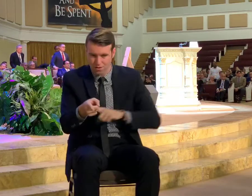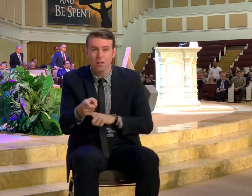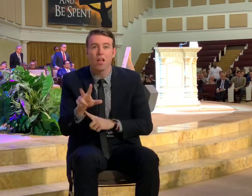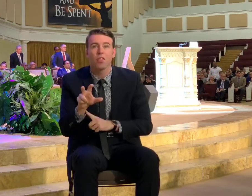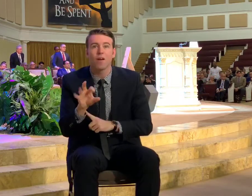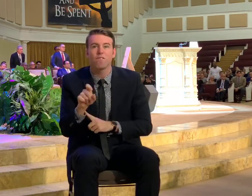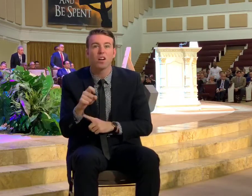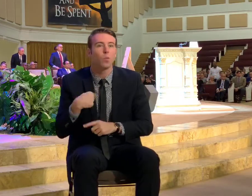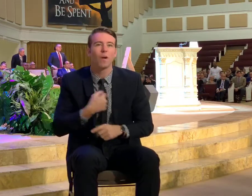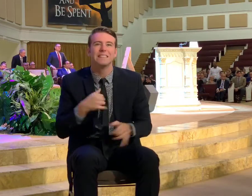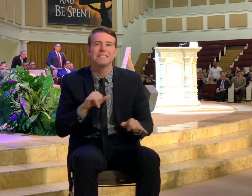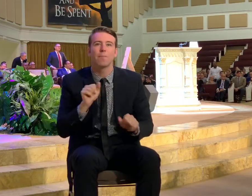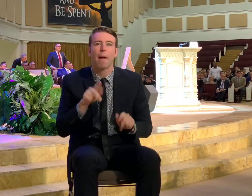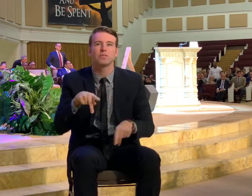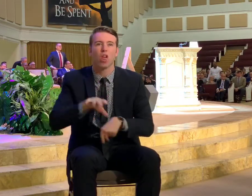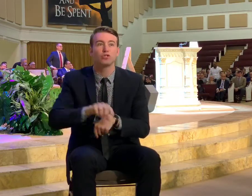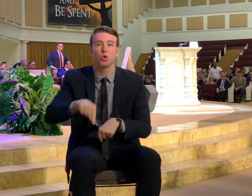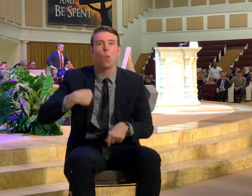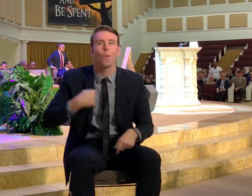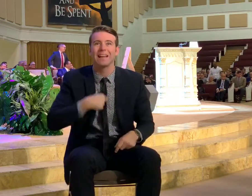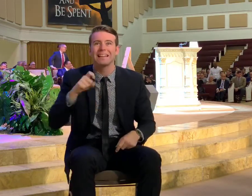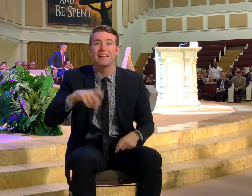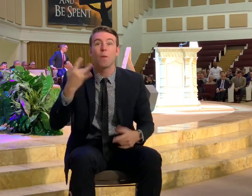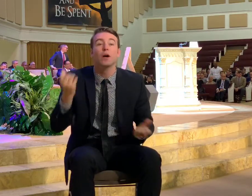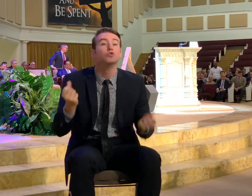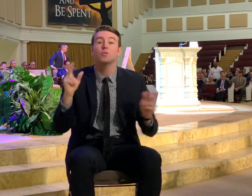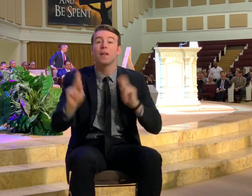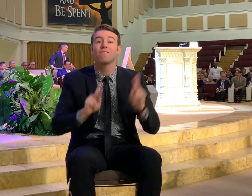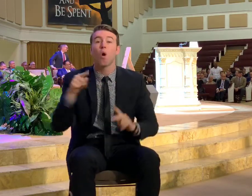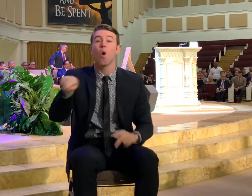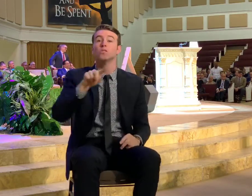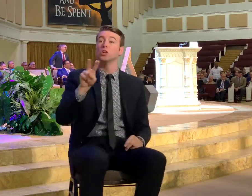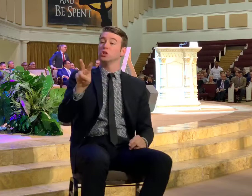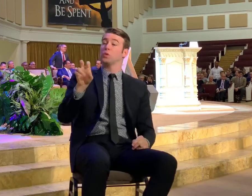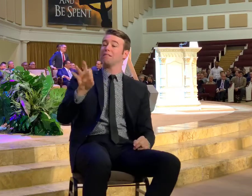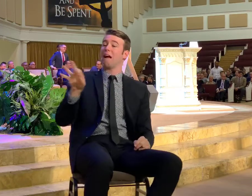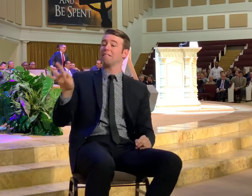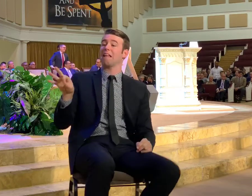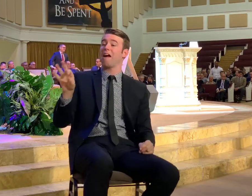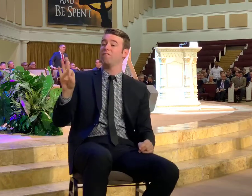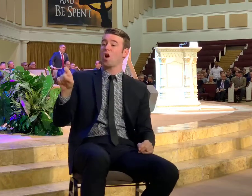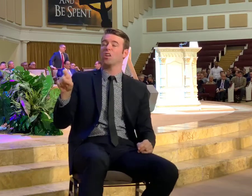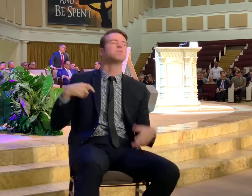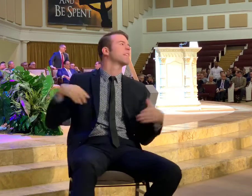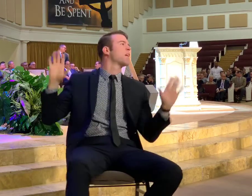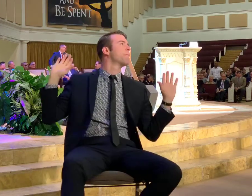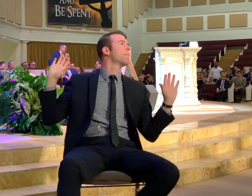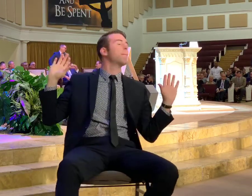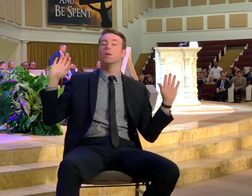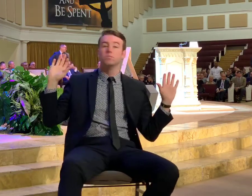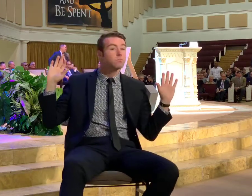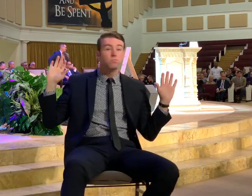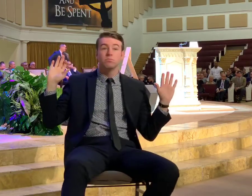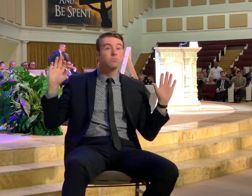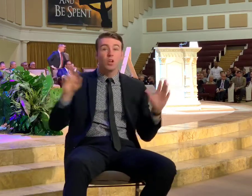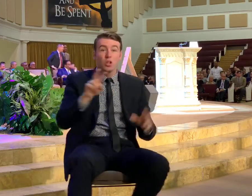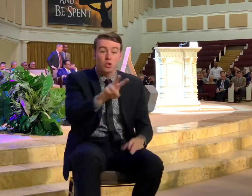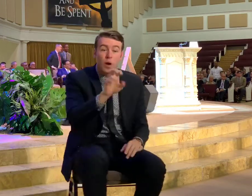fox revival. There's too many folks giving up on the 299th fox. Well, I